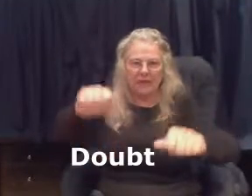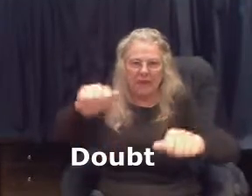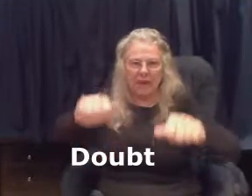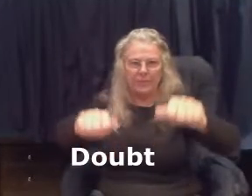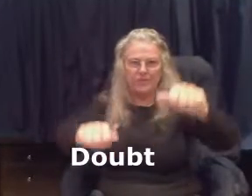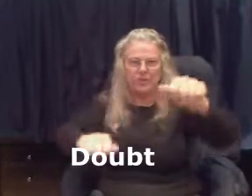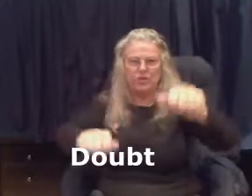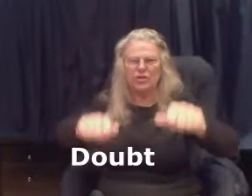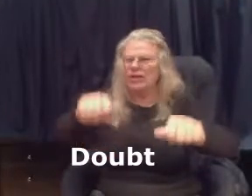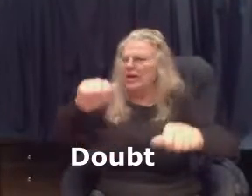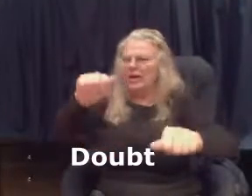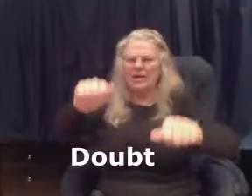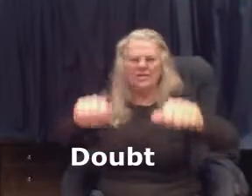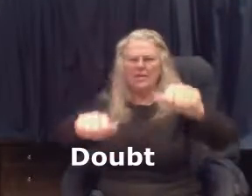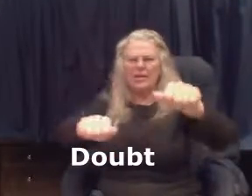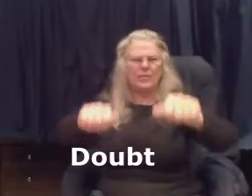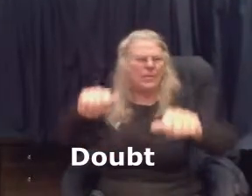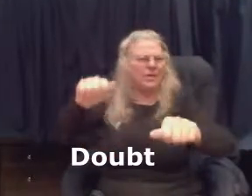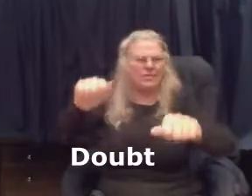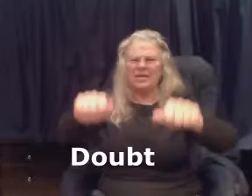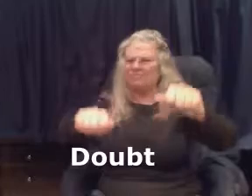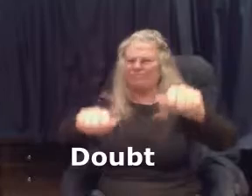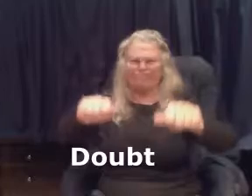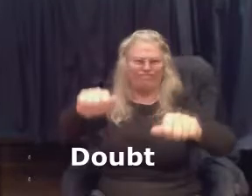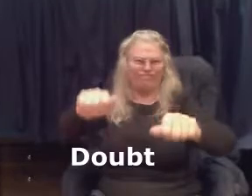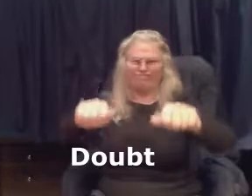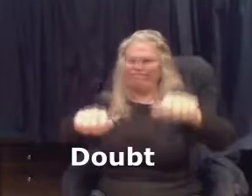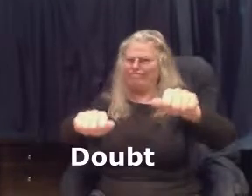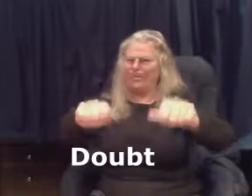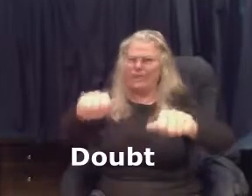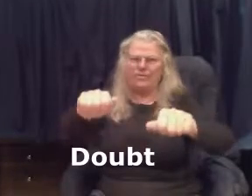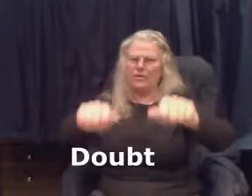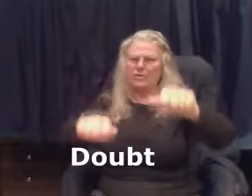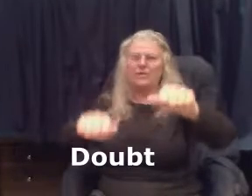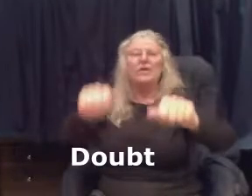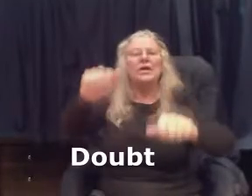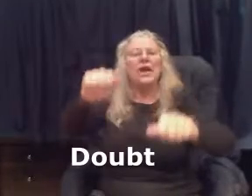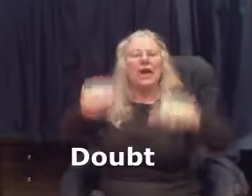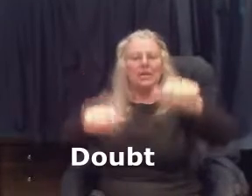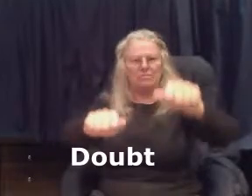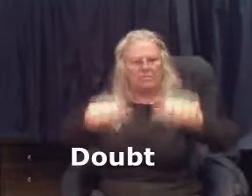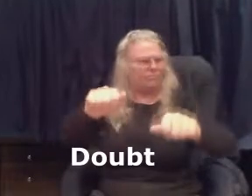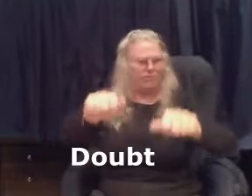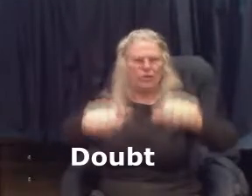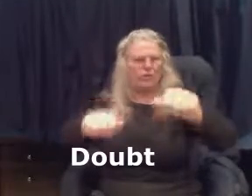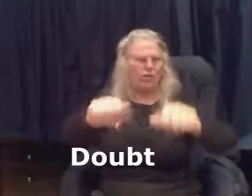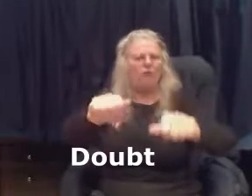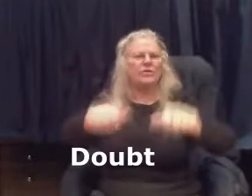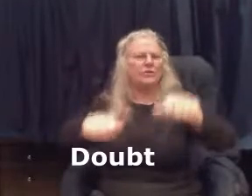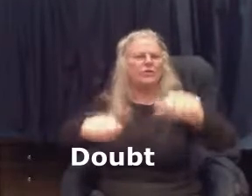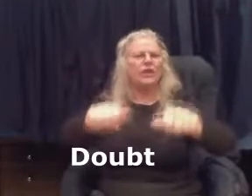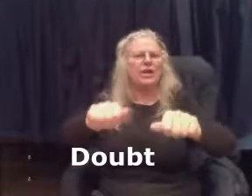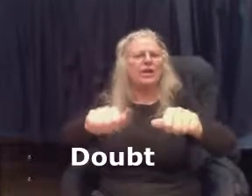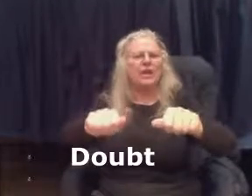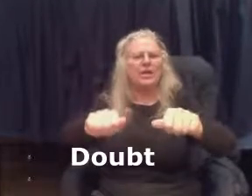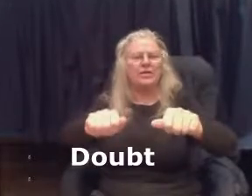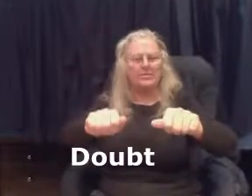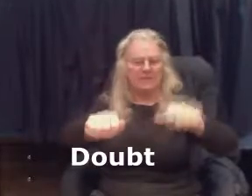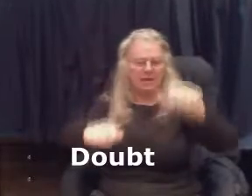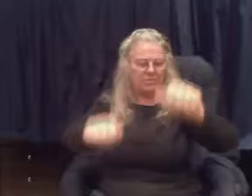A position, and it's up and down. It's like, I don't know. And you can also shake your head at the same